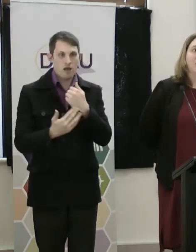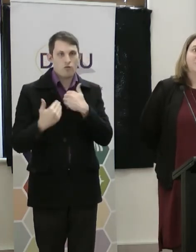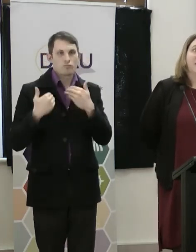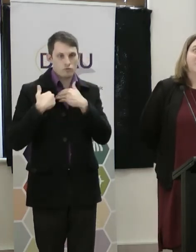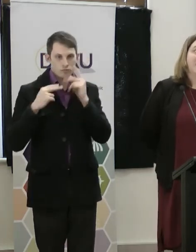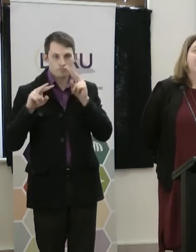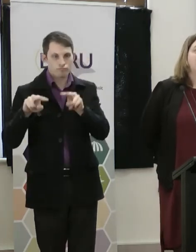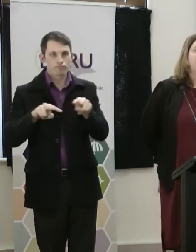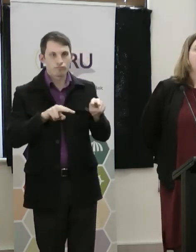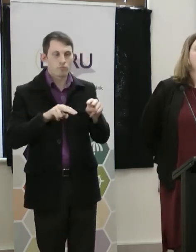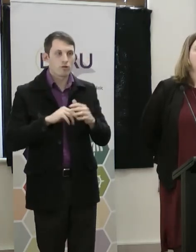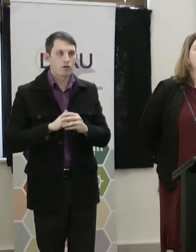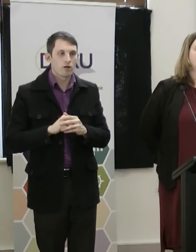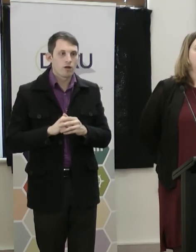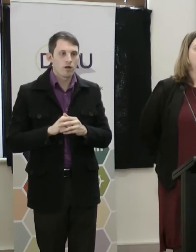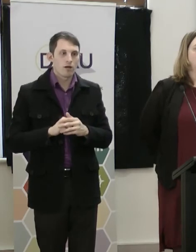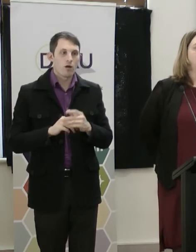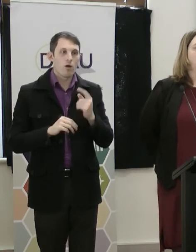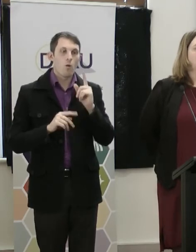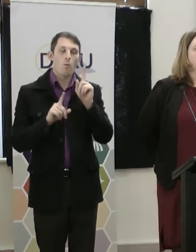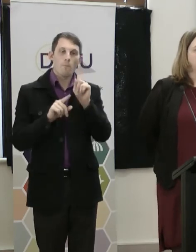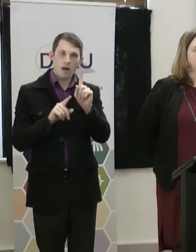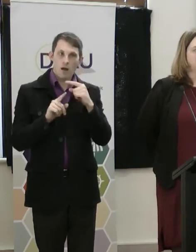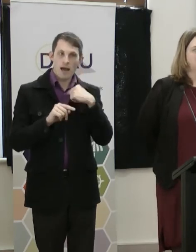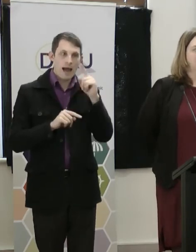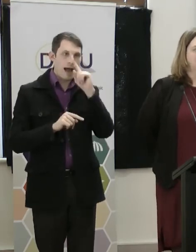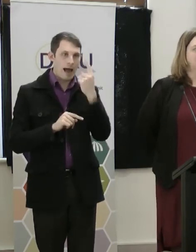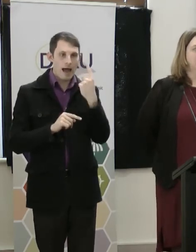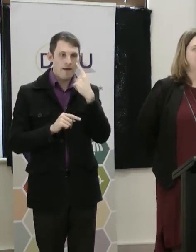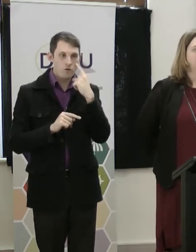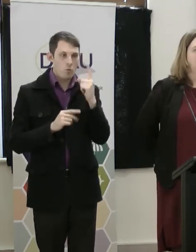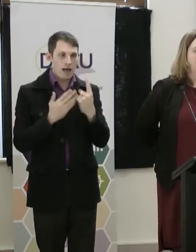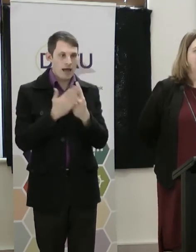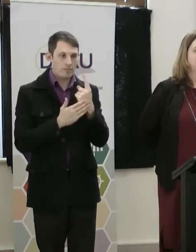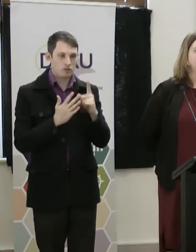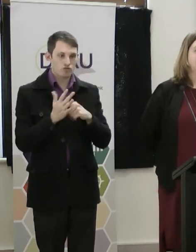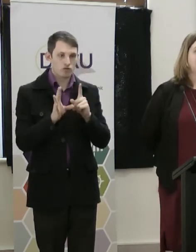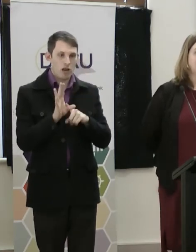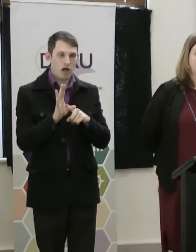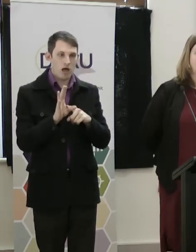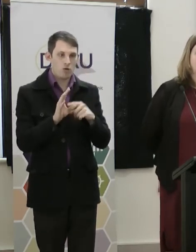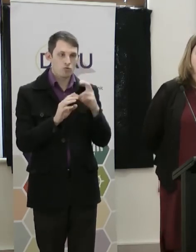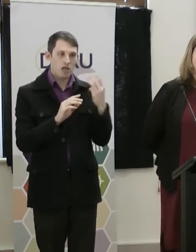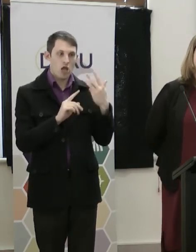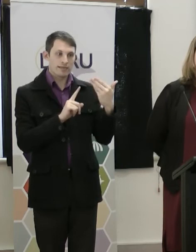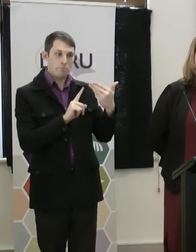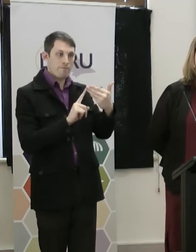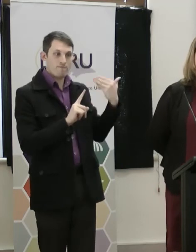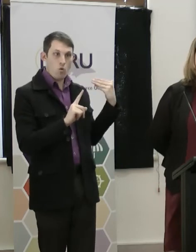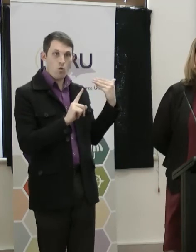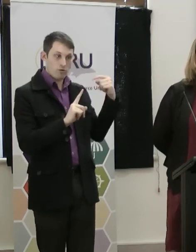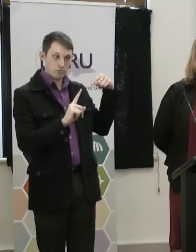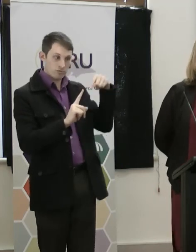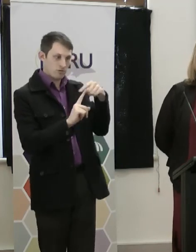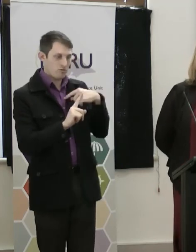one qualifier for that is we can't look at things that occurred prior to the 1st of July this year. Our jurisdiction started on the 1st of July this